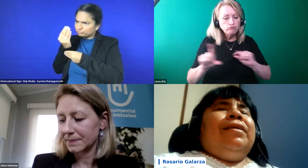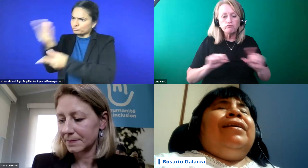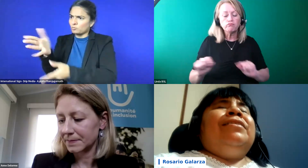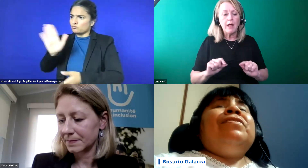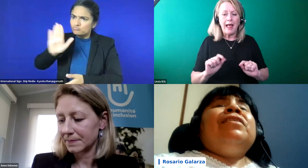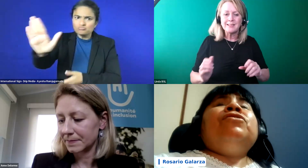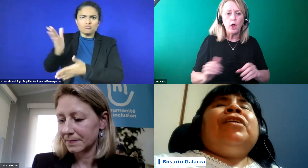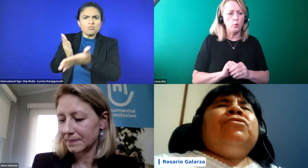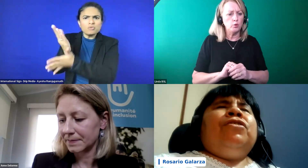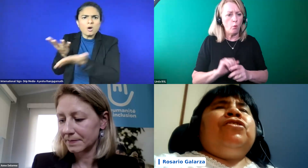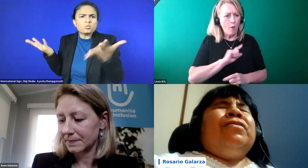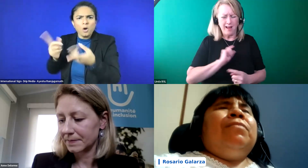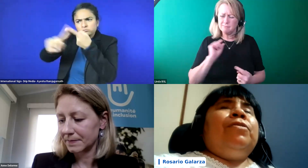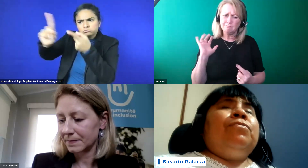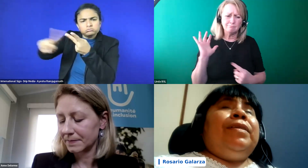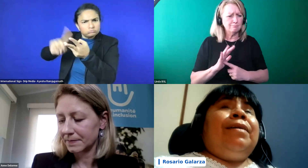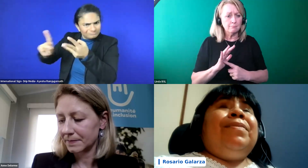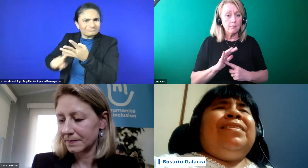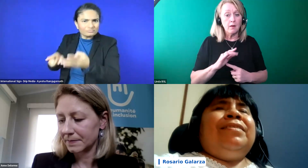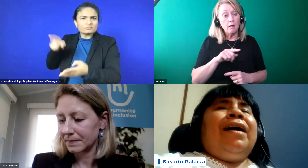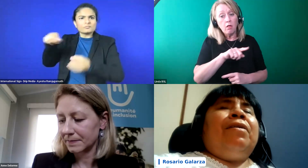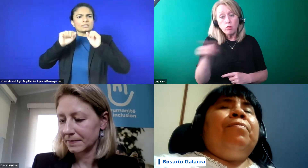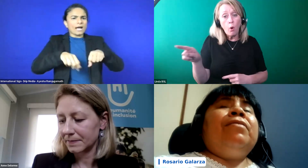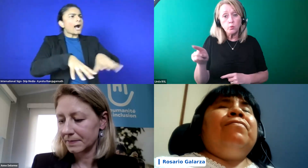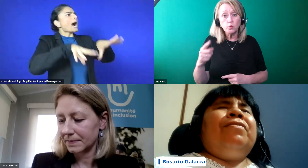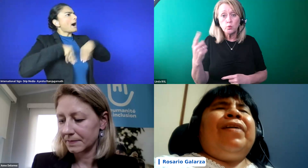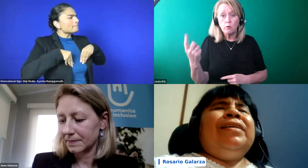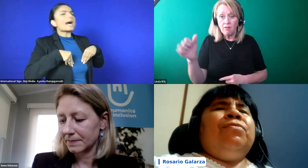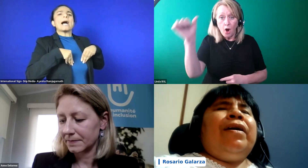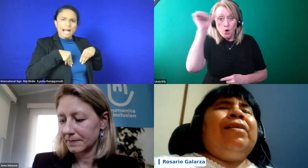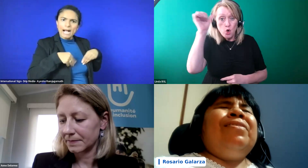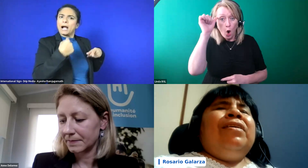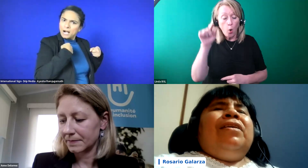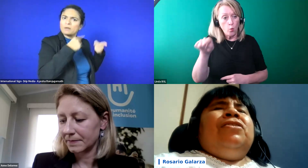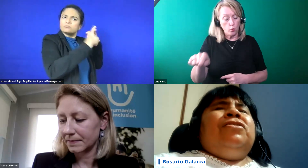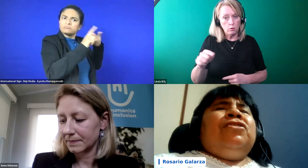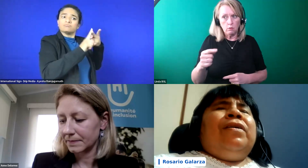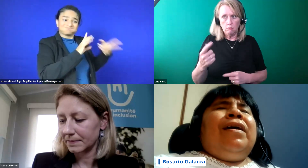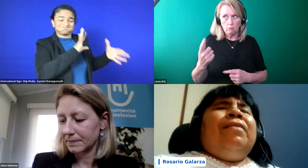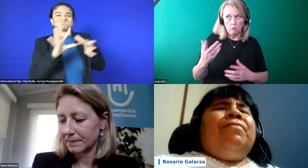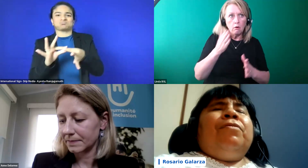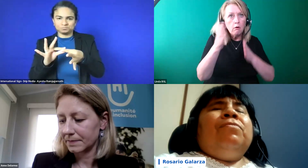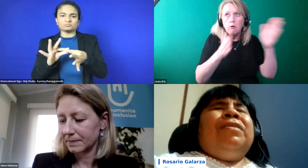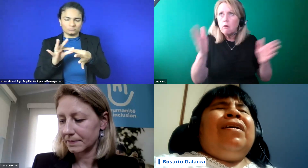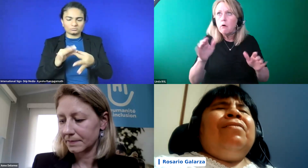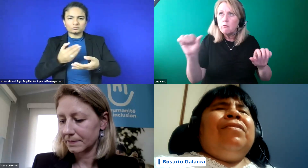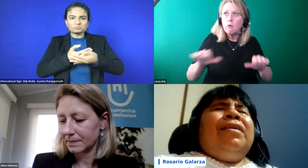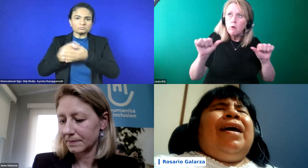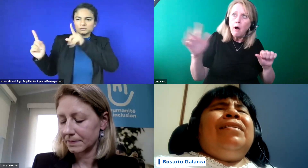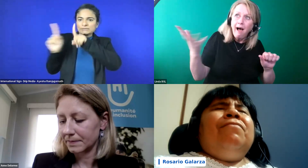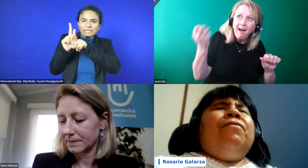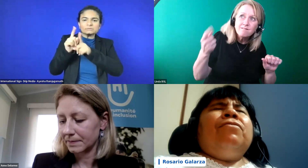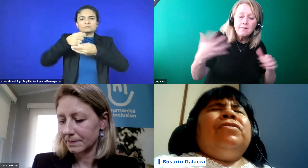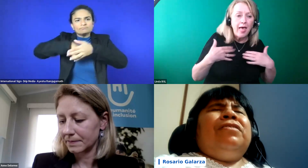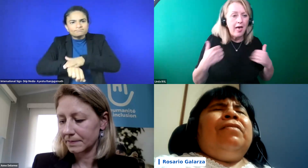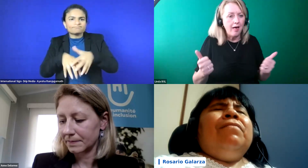crucial. It is really crucial to ensure that persons with disabilities are aware of their rights to health, sexual and reproductive health,